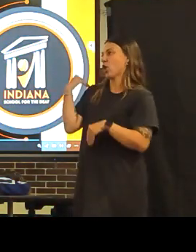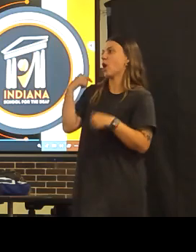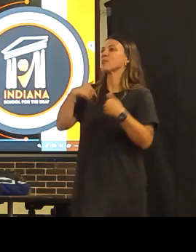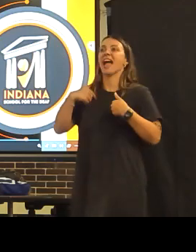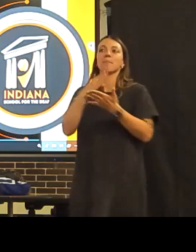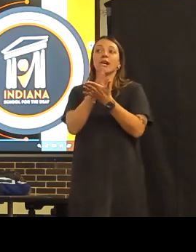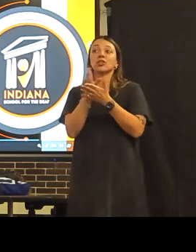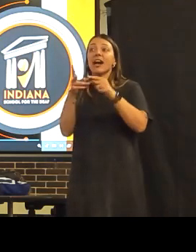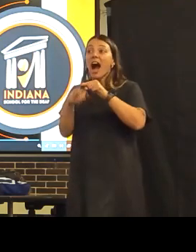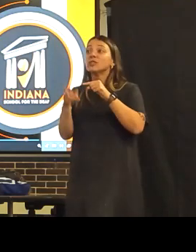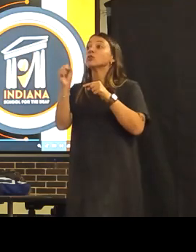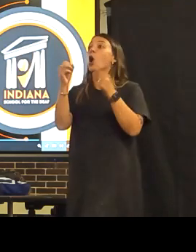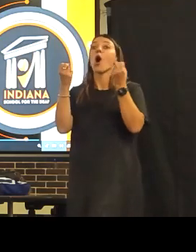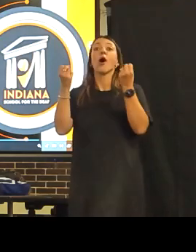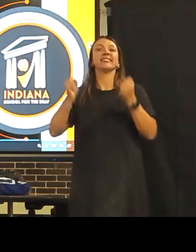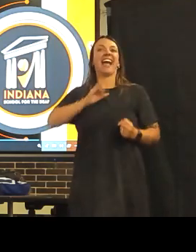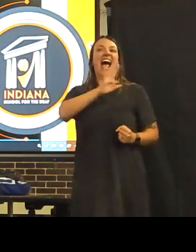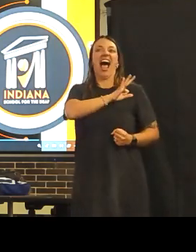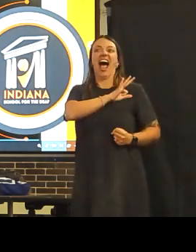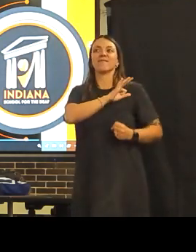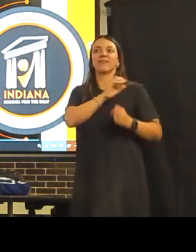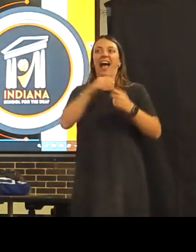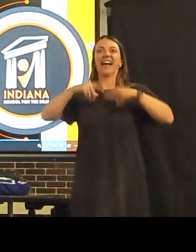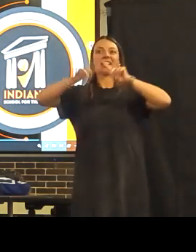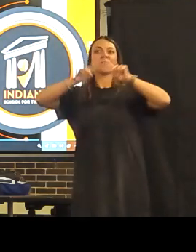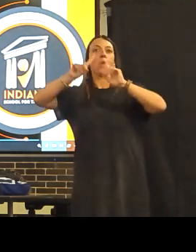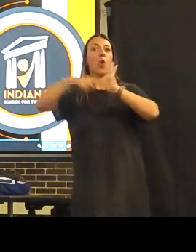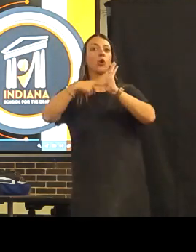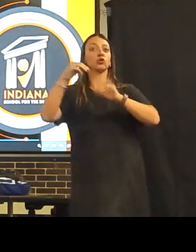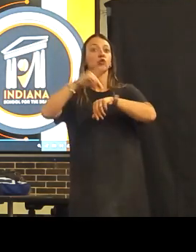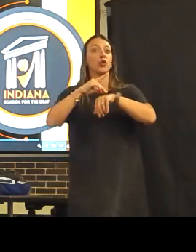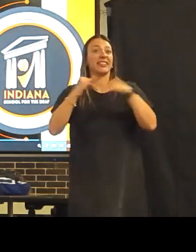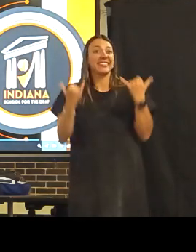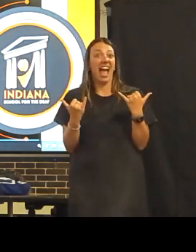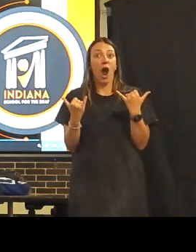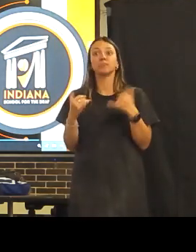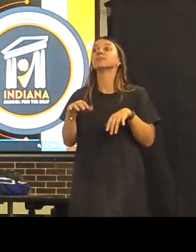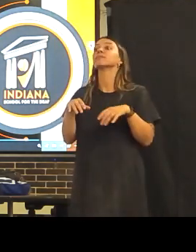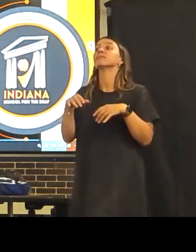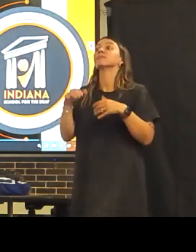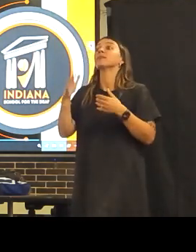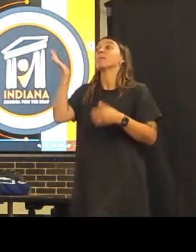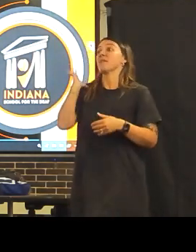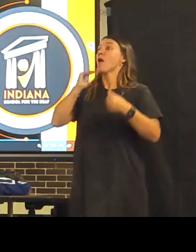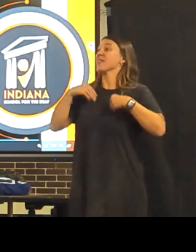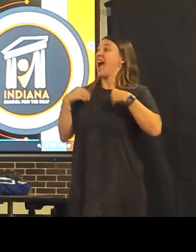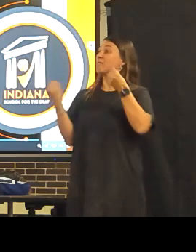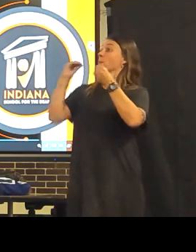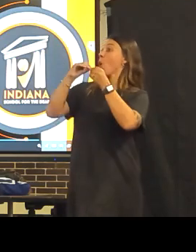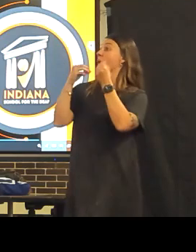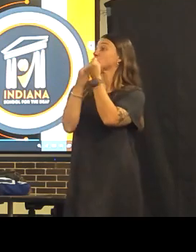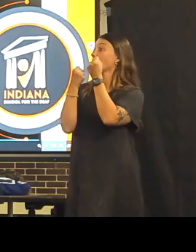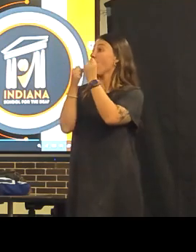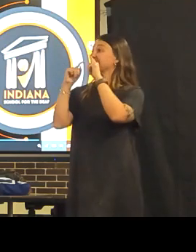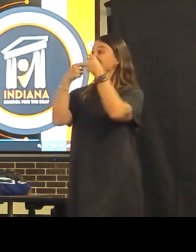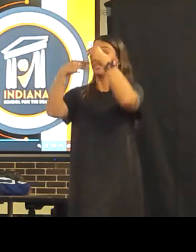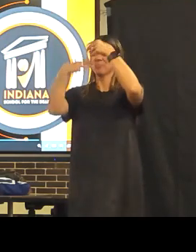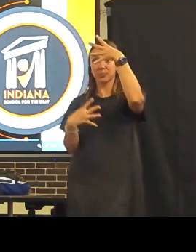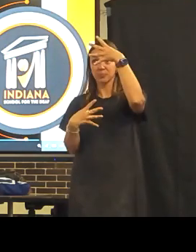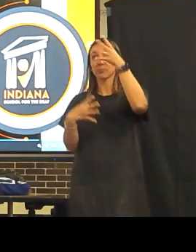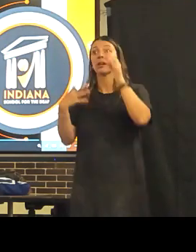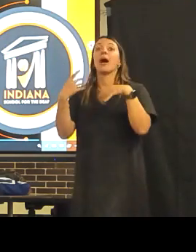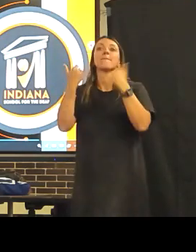Again, like Kim explained previously, the budget cuts have impacted our duties. Before we had